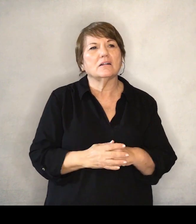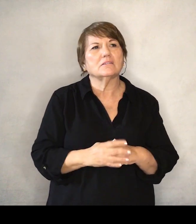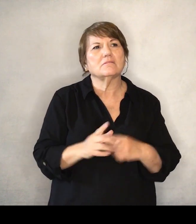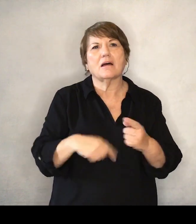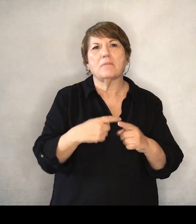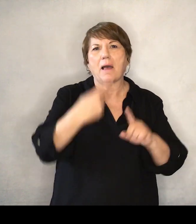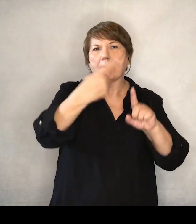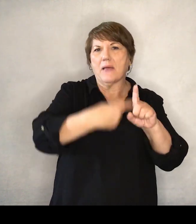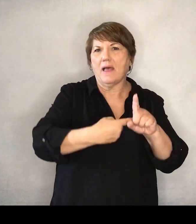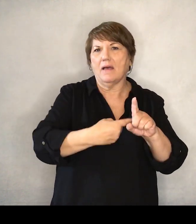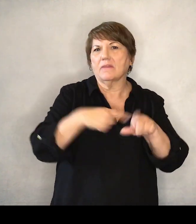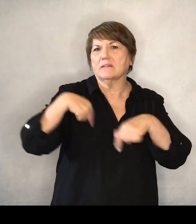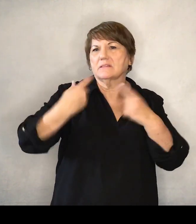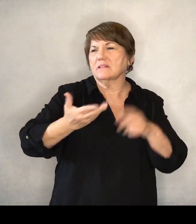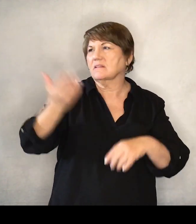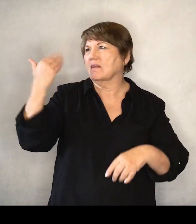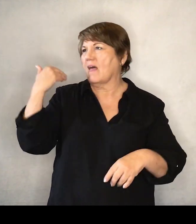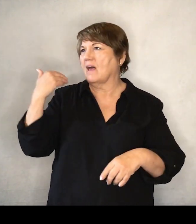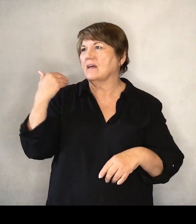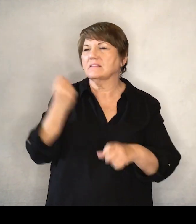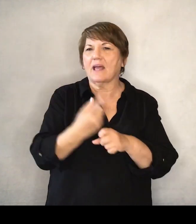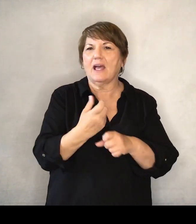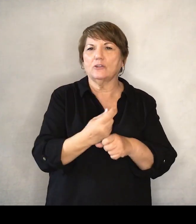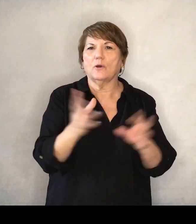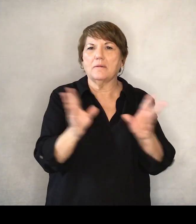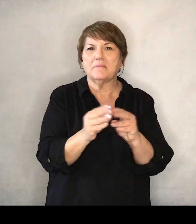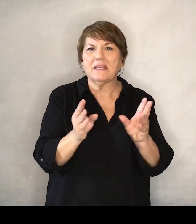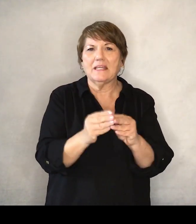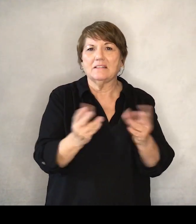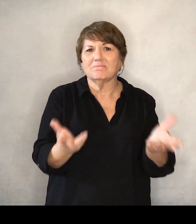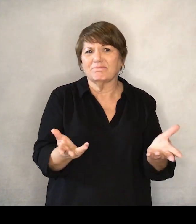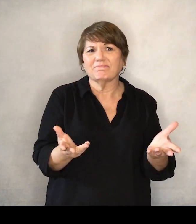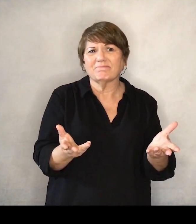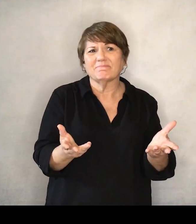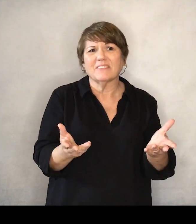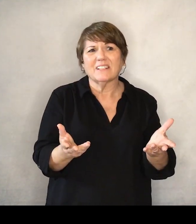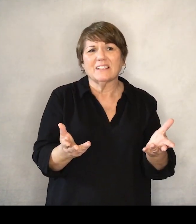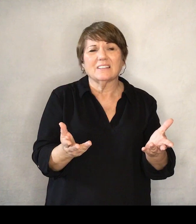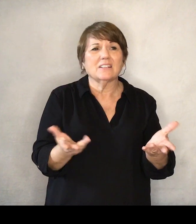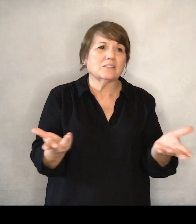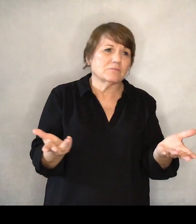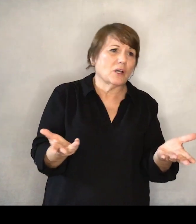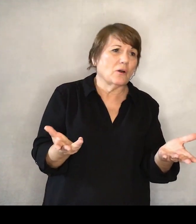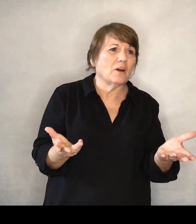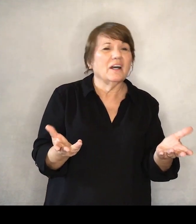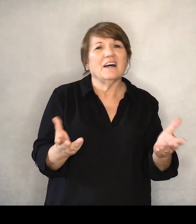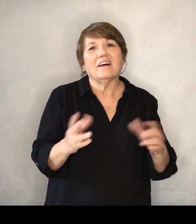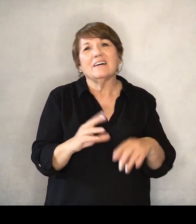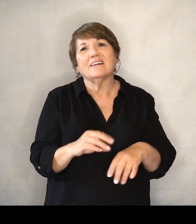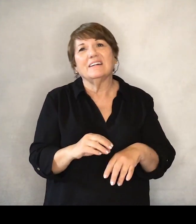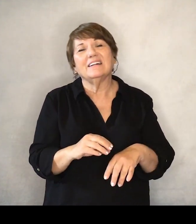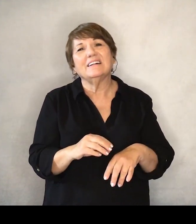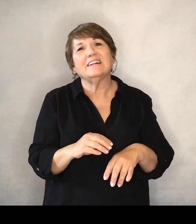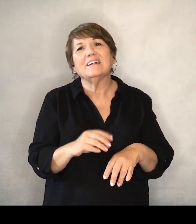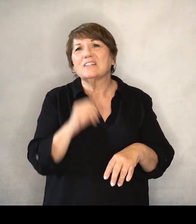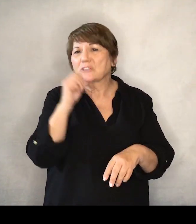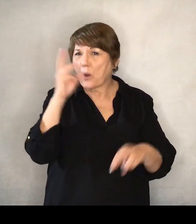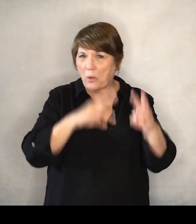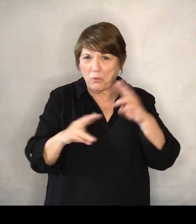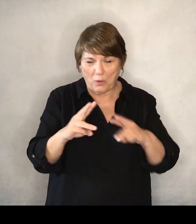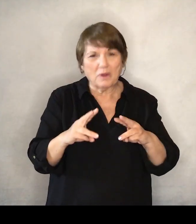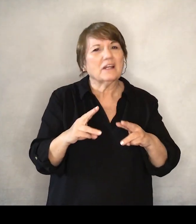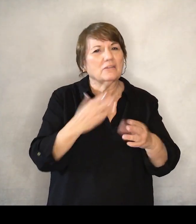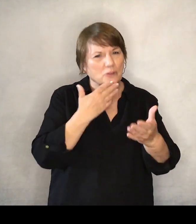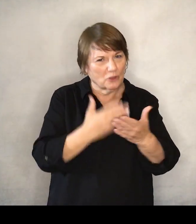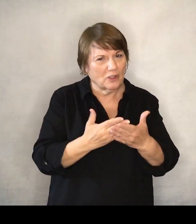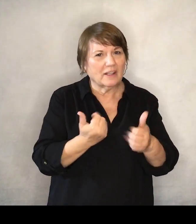about a month since we had our annual meeting where we talked about this a lot, so there's really not a lot of updates. So don't worry. But this is kind of how we'll try